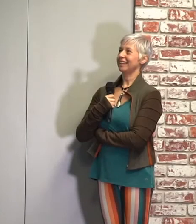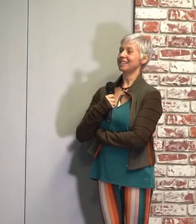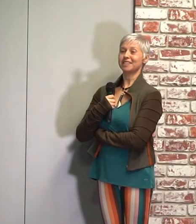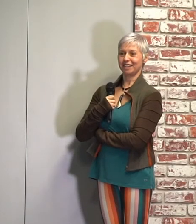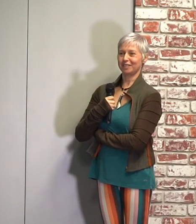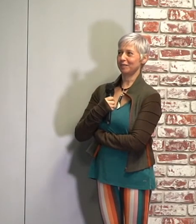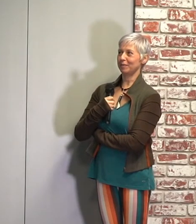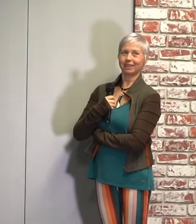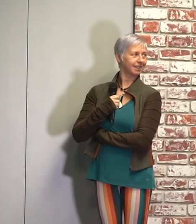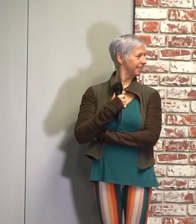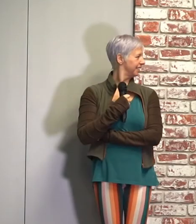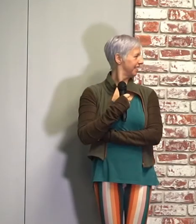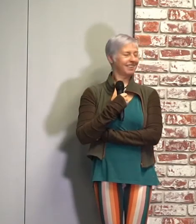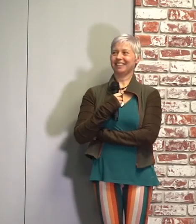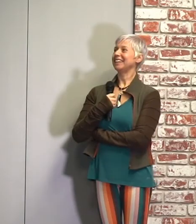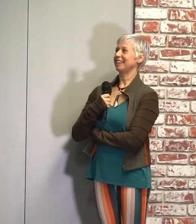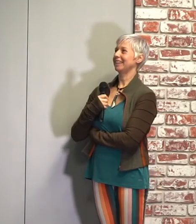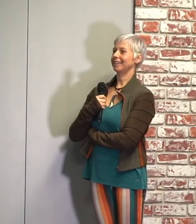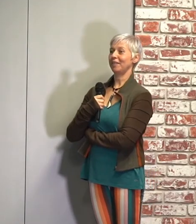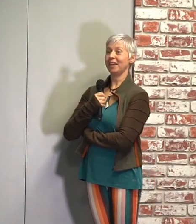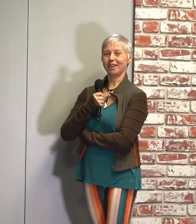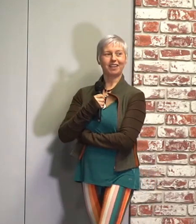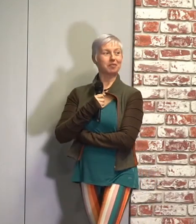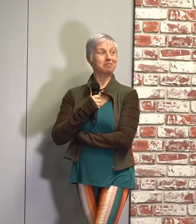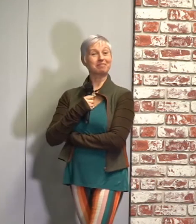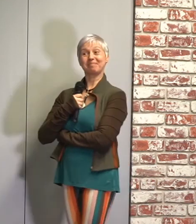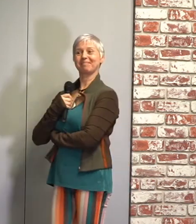Yes, that's the end of the film, I think. Okay, thank you. Well done.